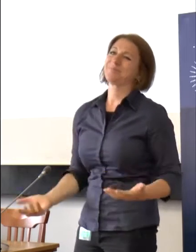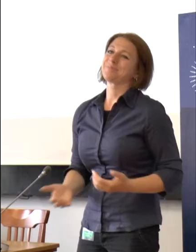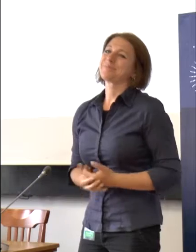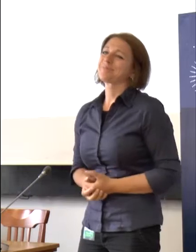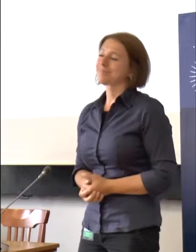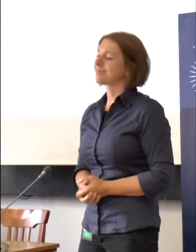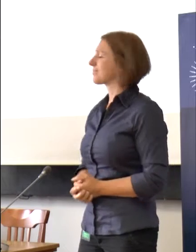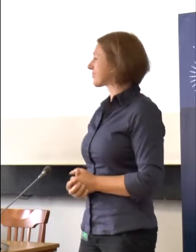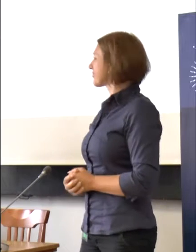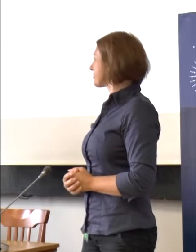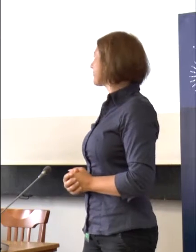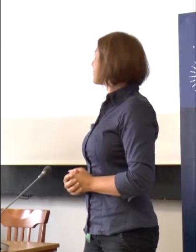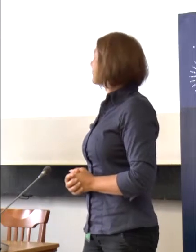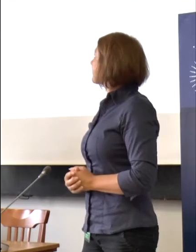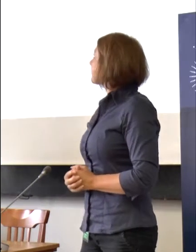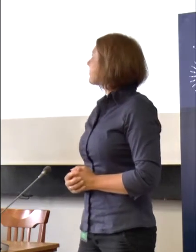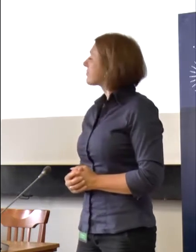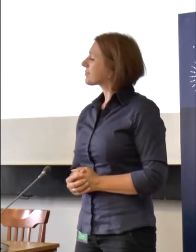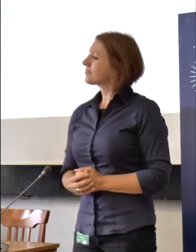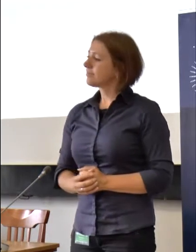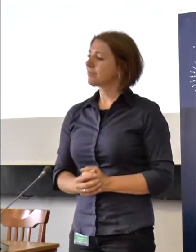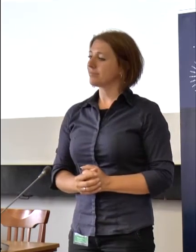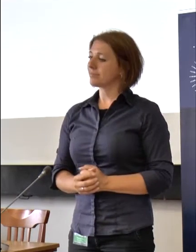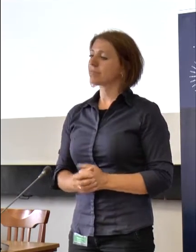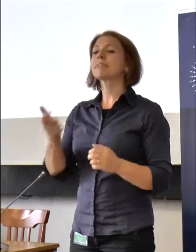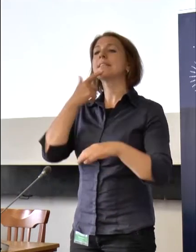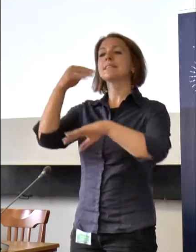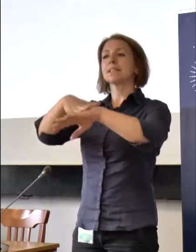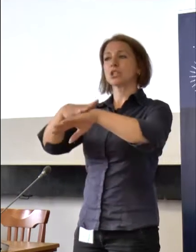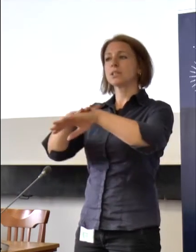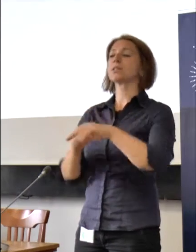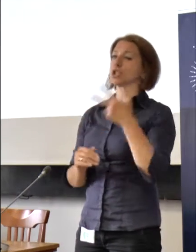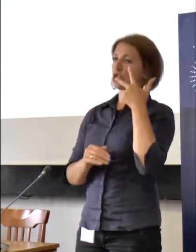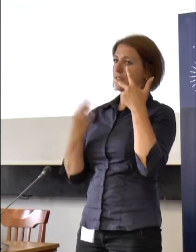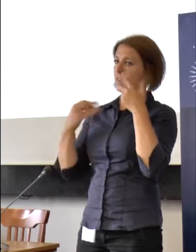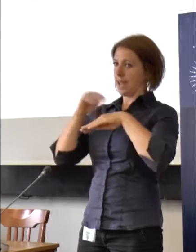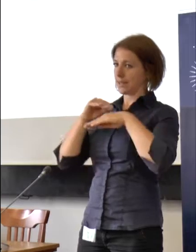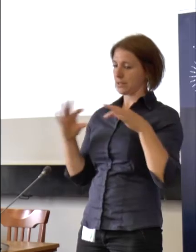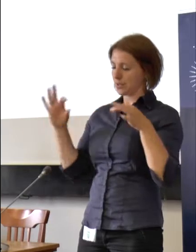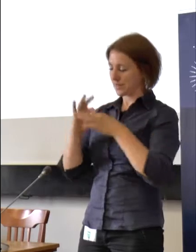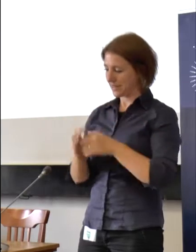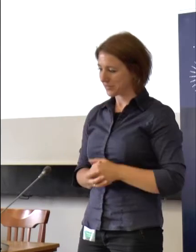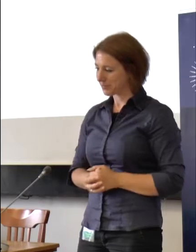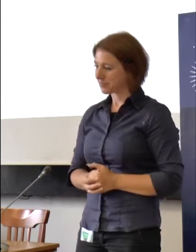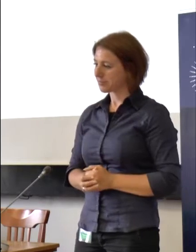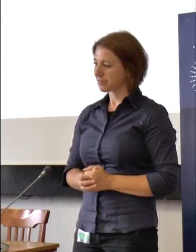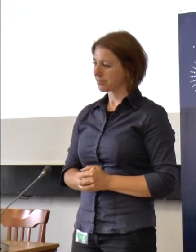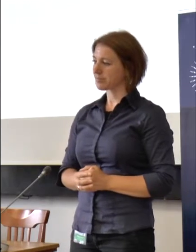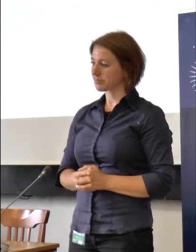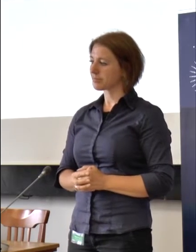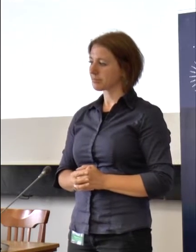a linguistic policy are three, I think. In linguistics, we have the universal linguistics, let's say,